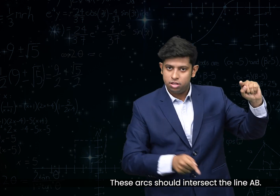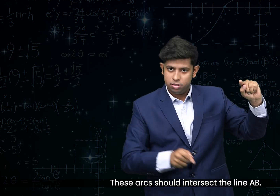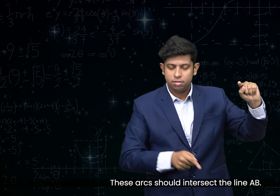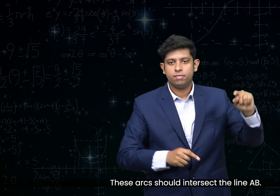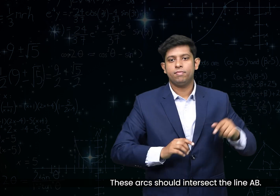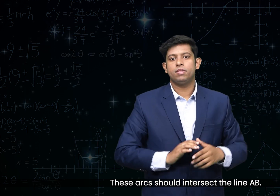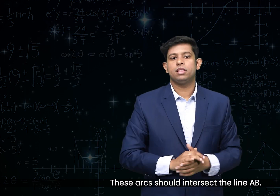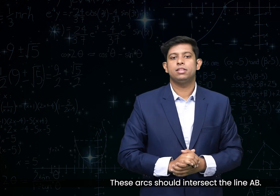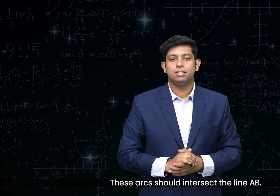line AB.